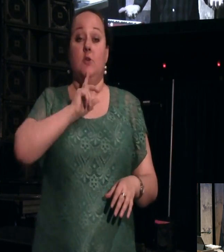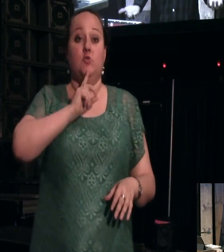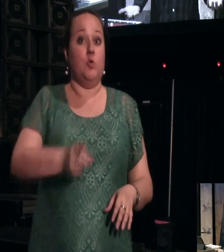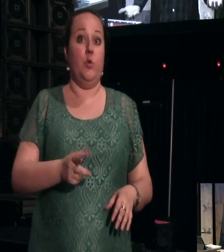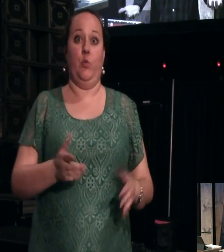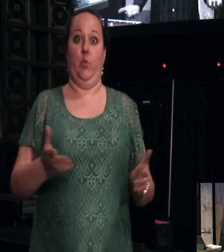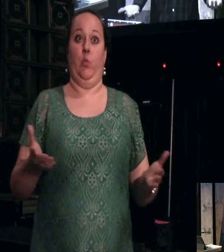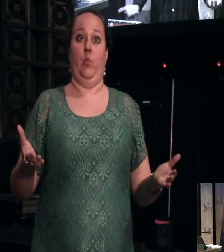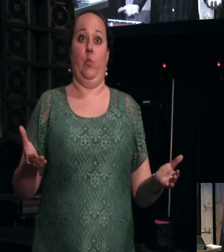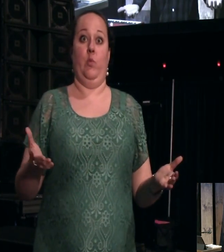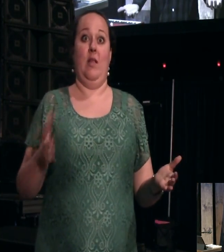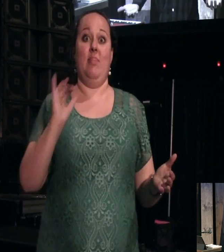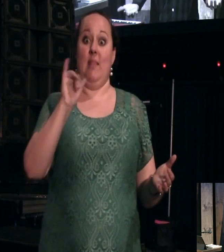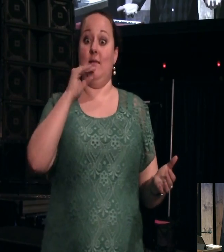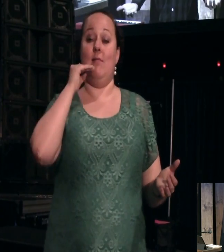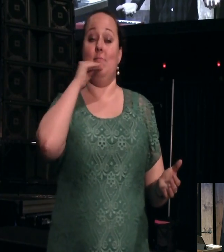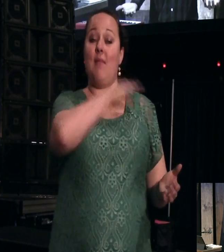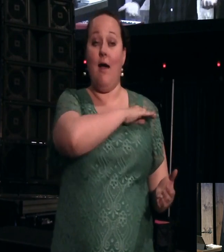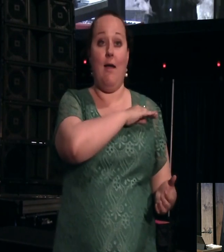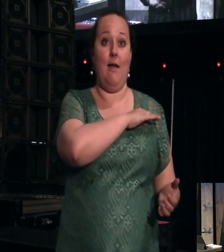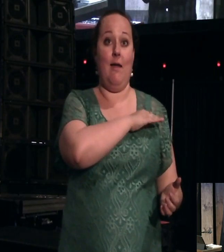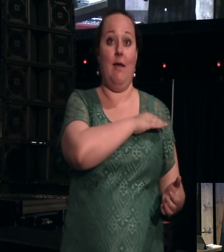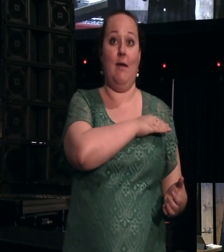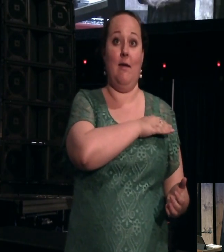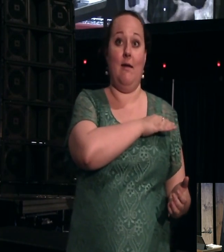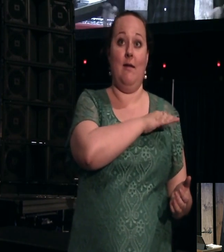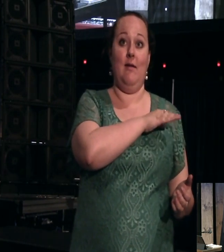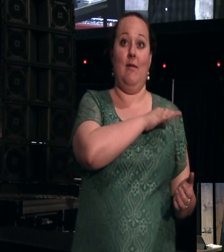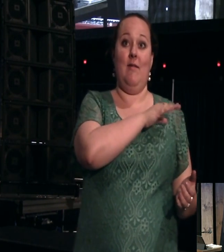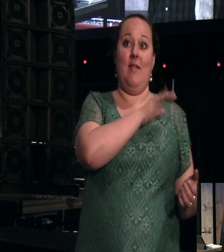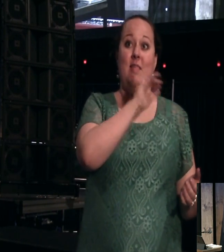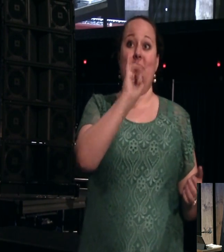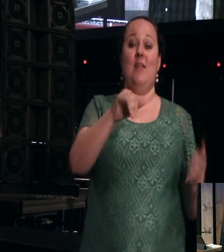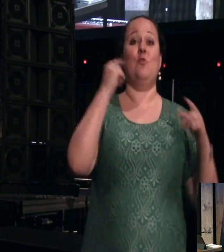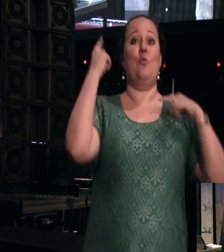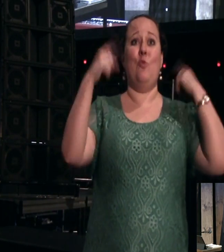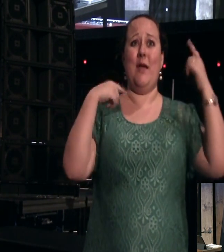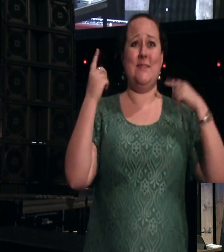Because that's just absolutely not true.